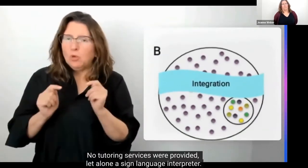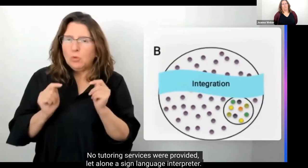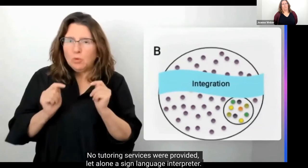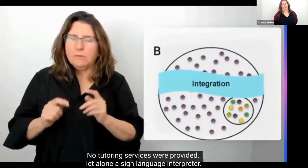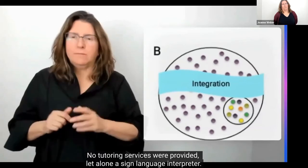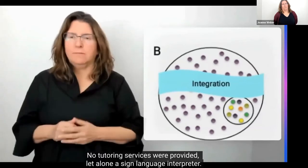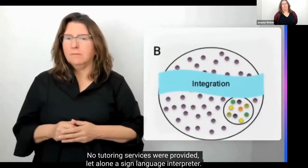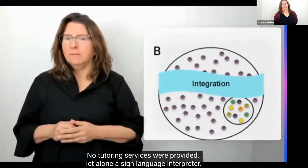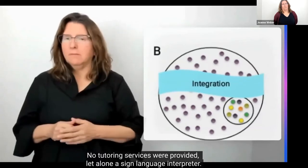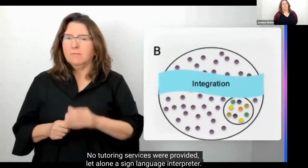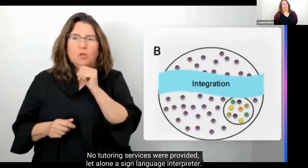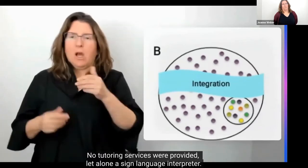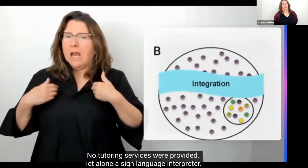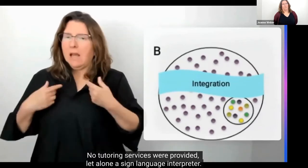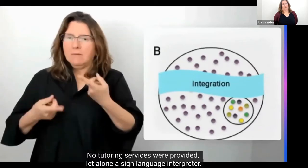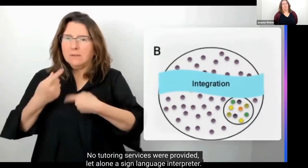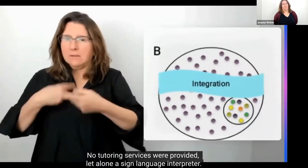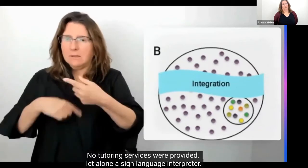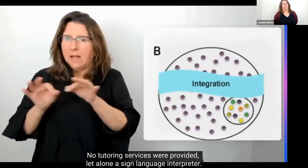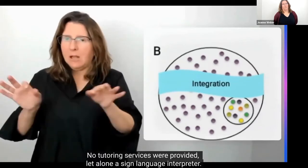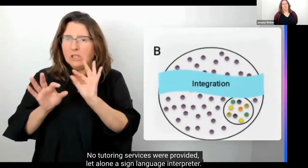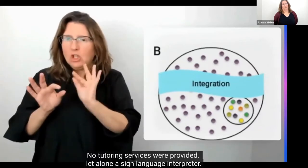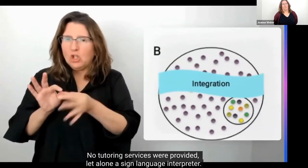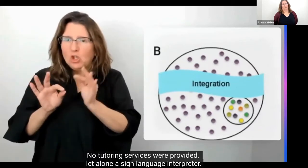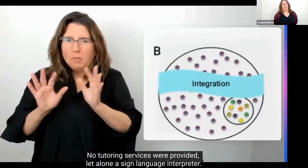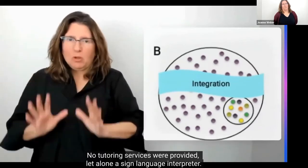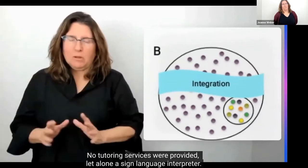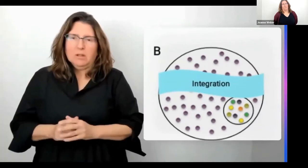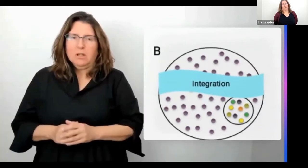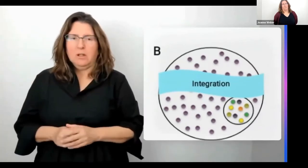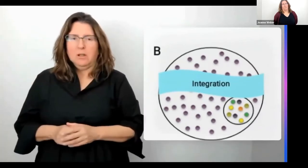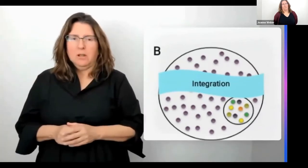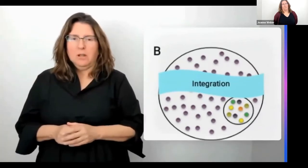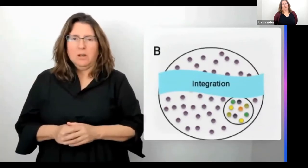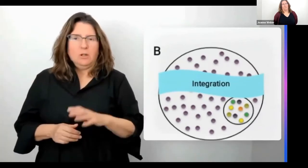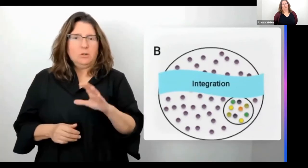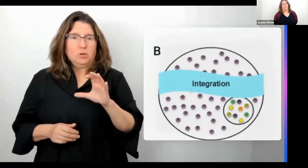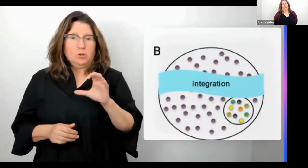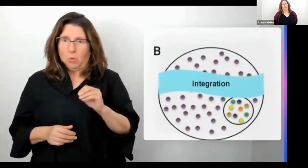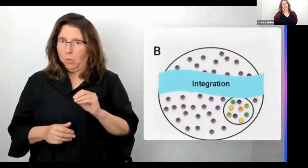No tutoring services were provided, let alone a sign language interpreter.